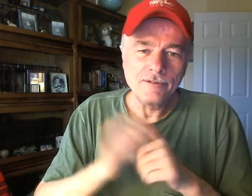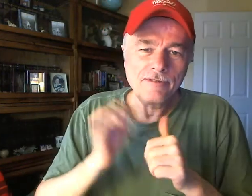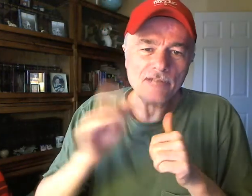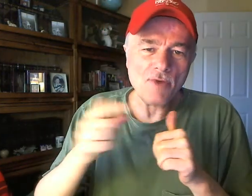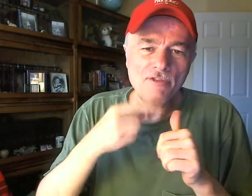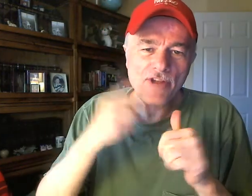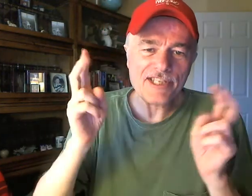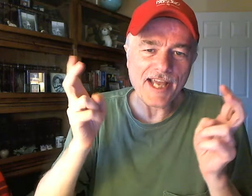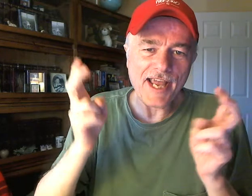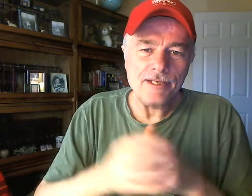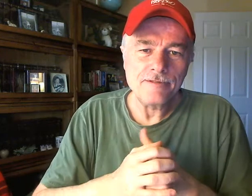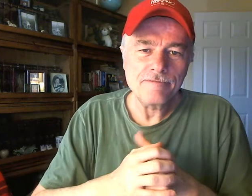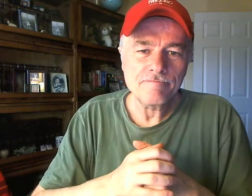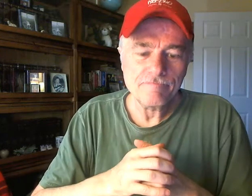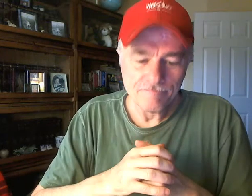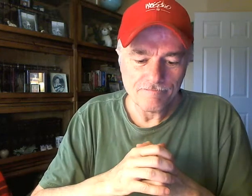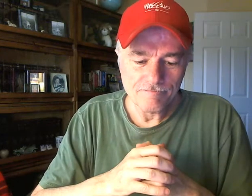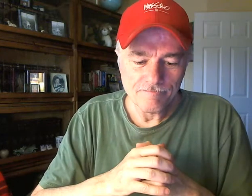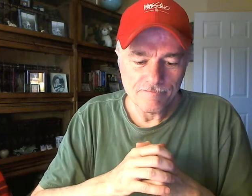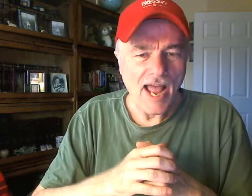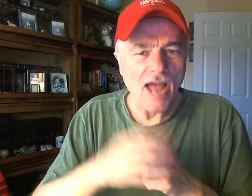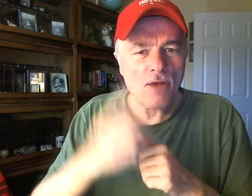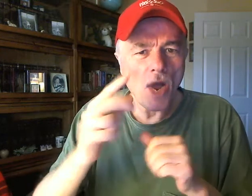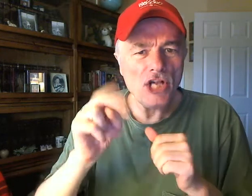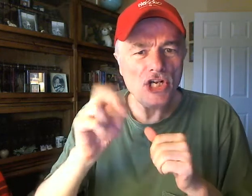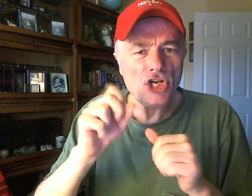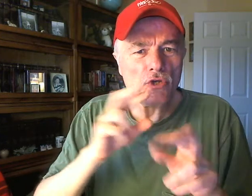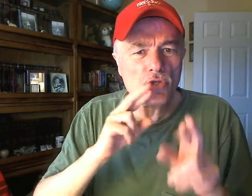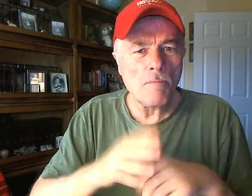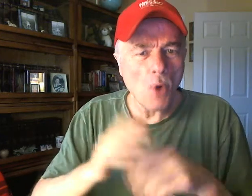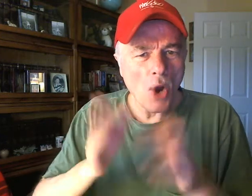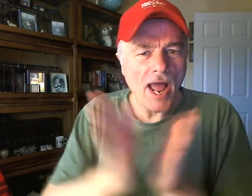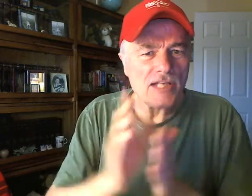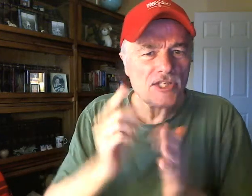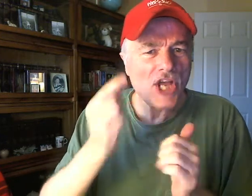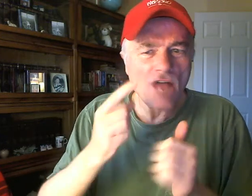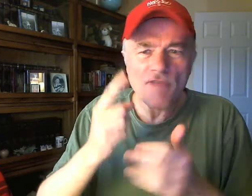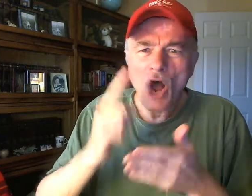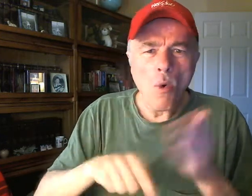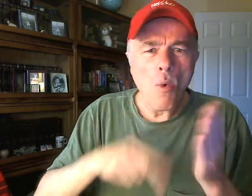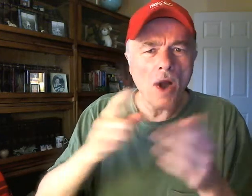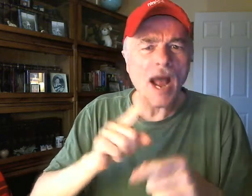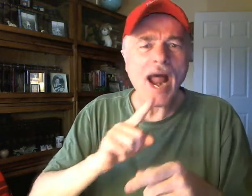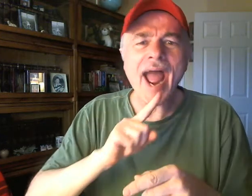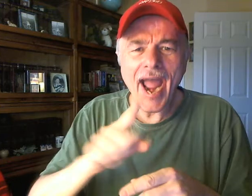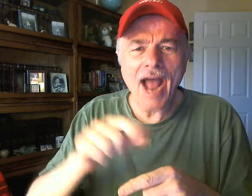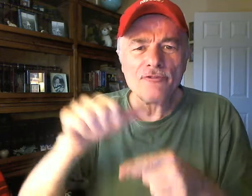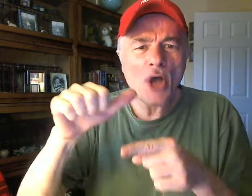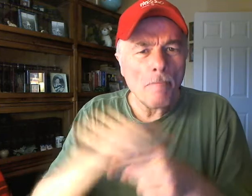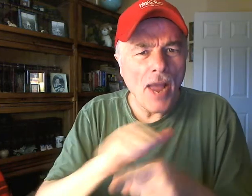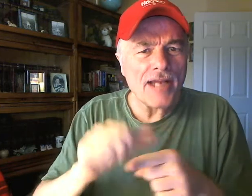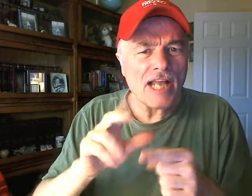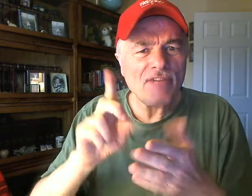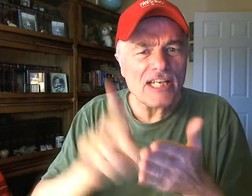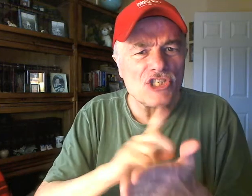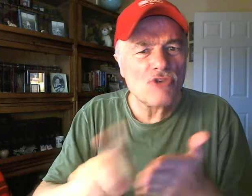That's what they're saying. And what news report actually go, what am I after party of